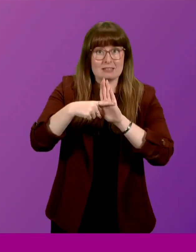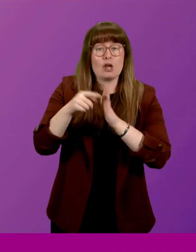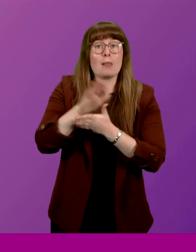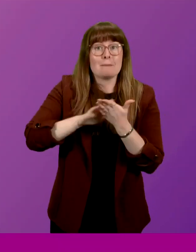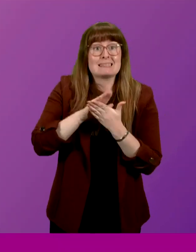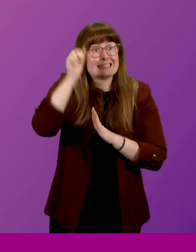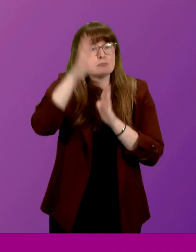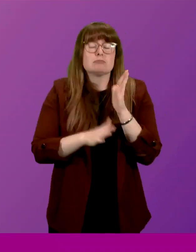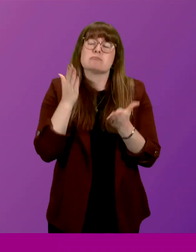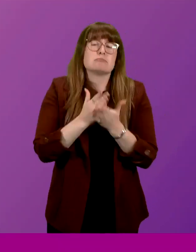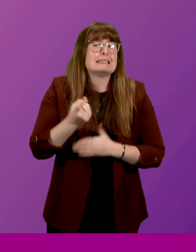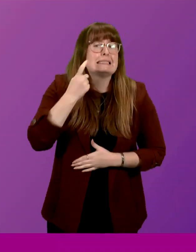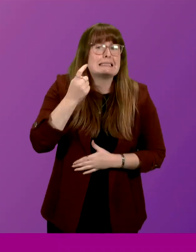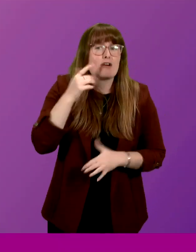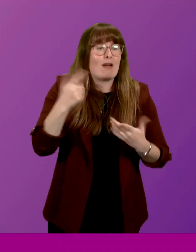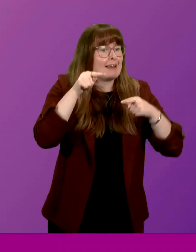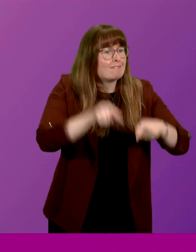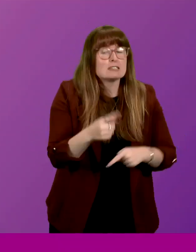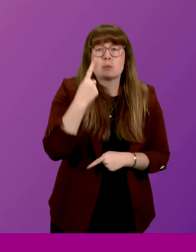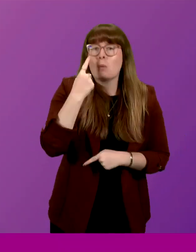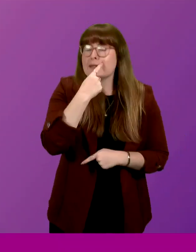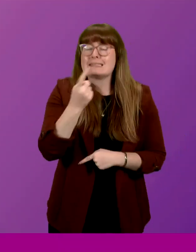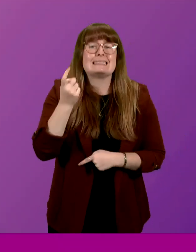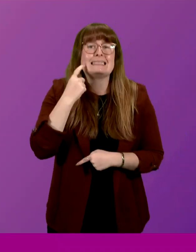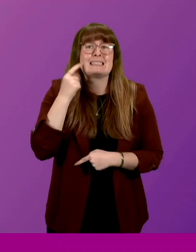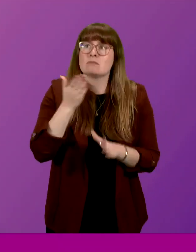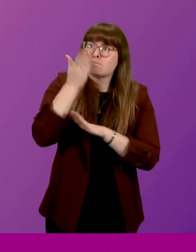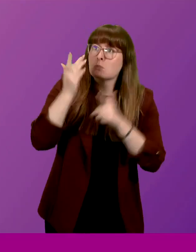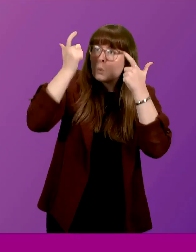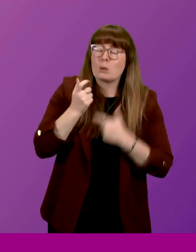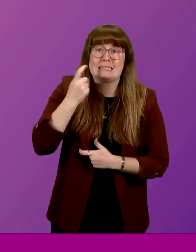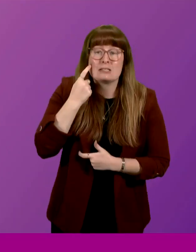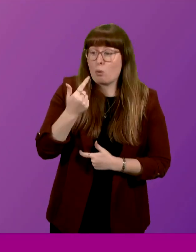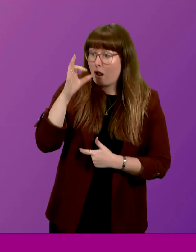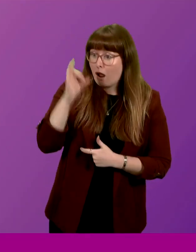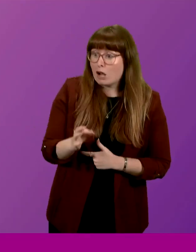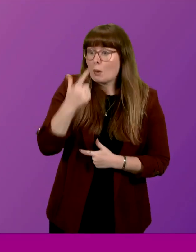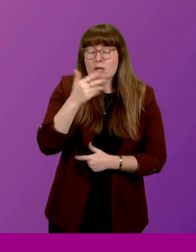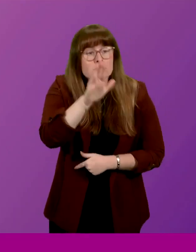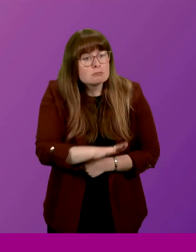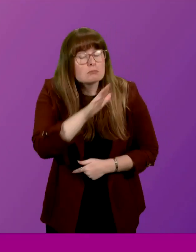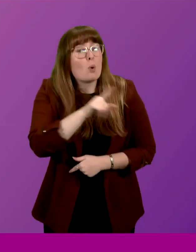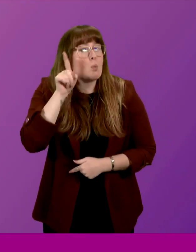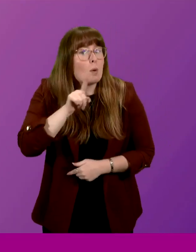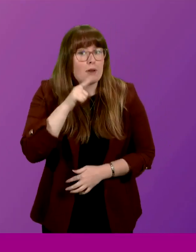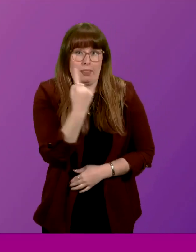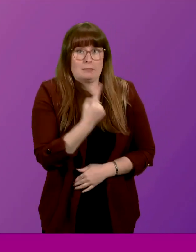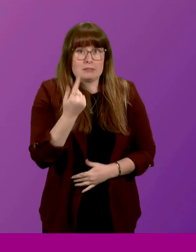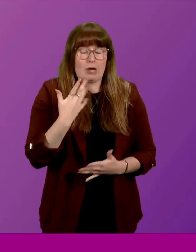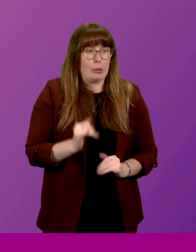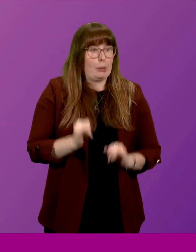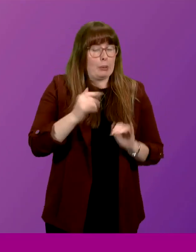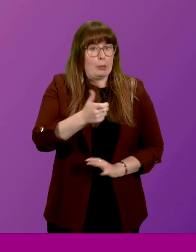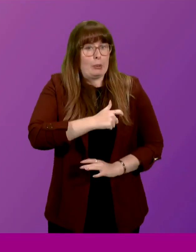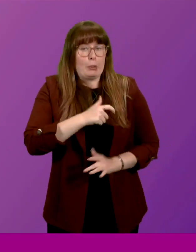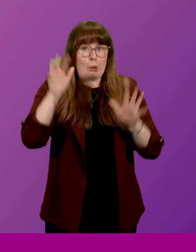the experience easier for victims and witnesses. So I would ask the First Minister what assurances he can give to women who are now concerned about the